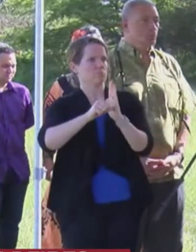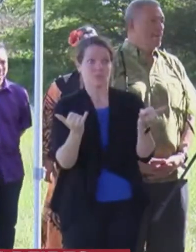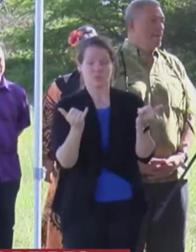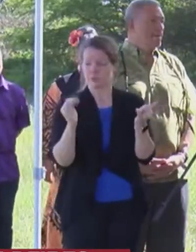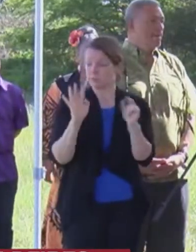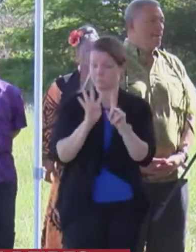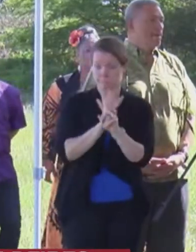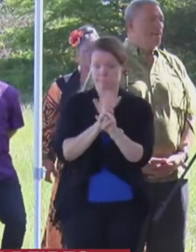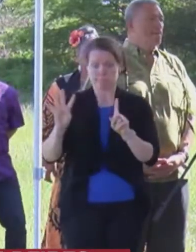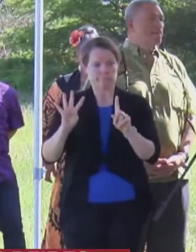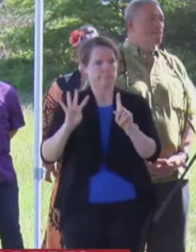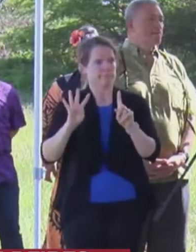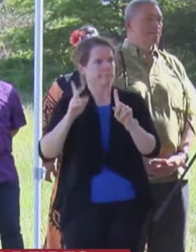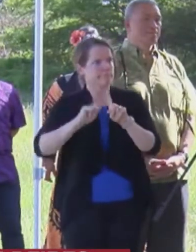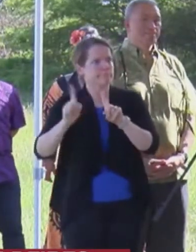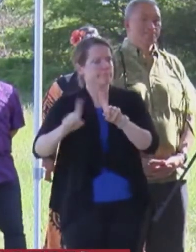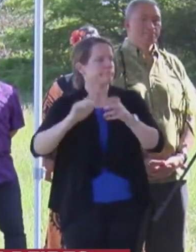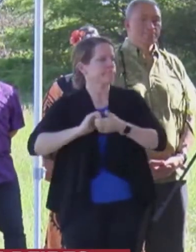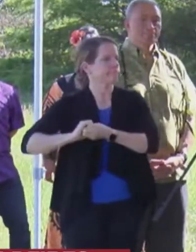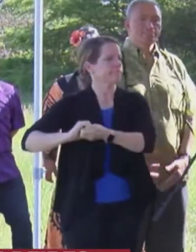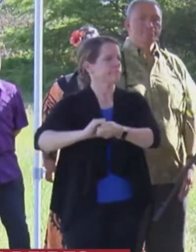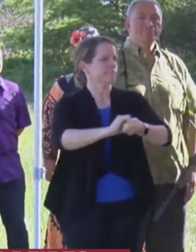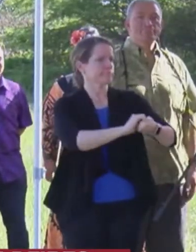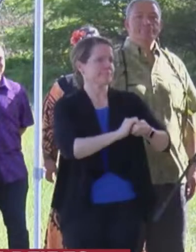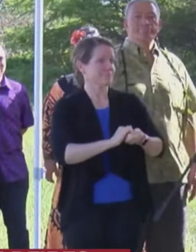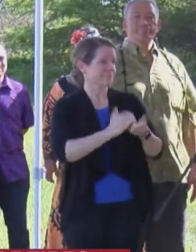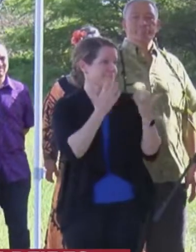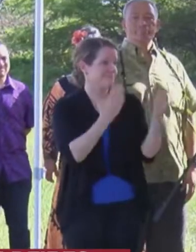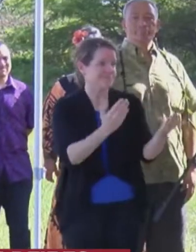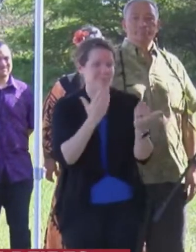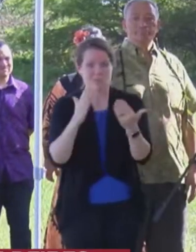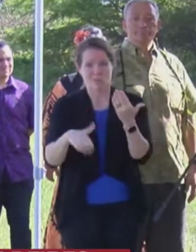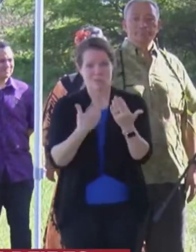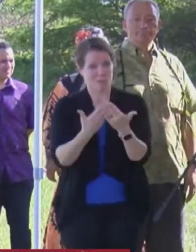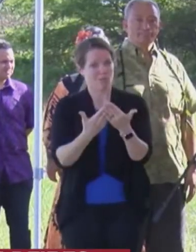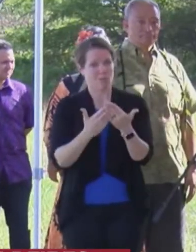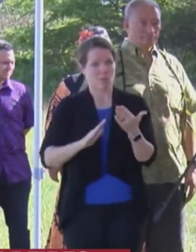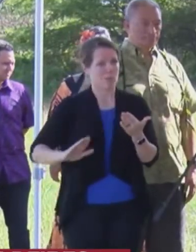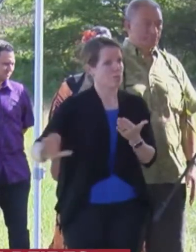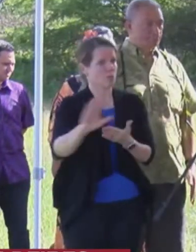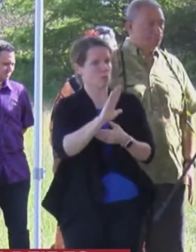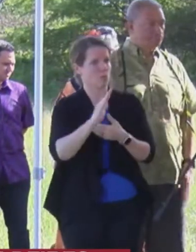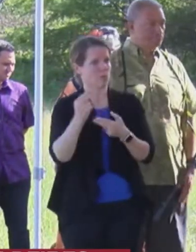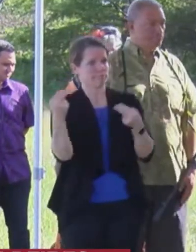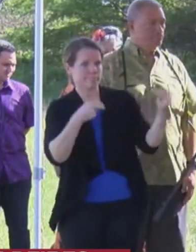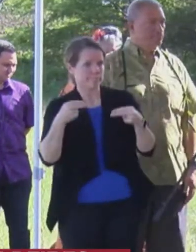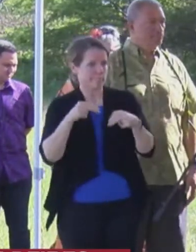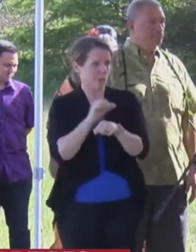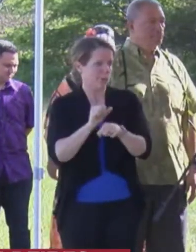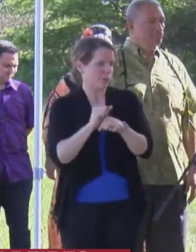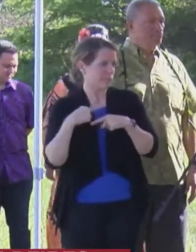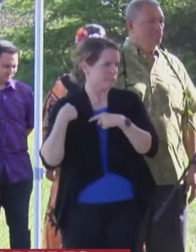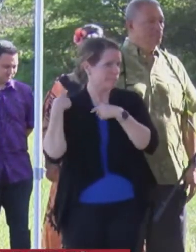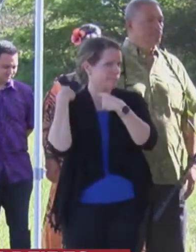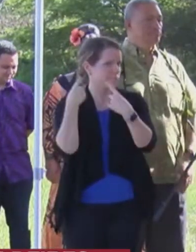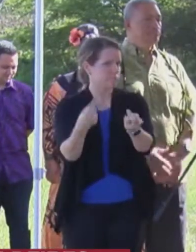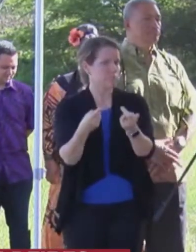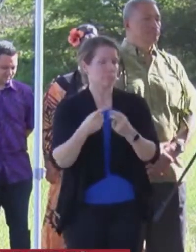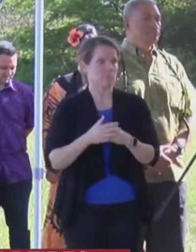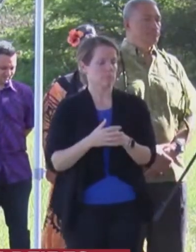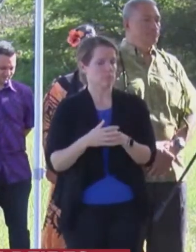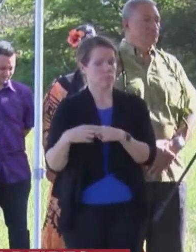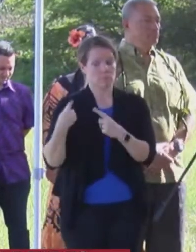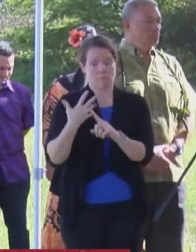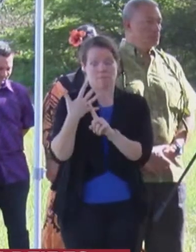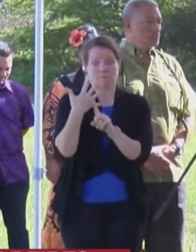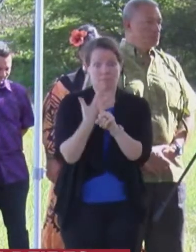everyone, for acknowledging this partnership. It is a lot of work, as was mentioned on several occasions, and a lot of complex work to